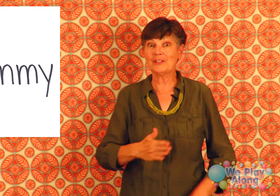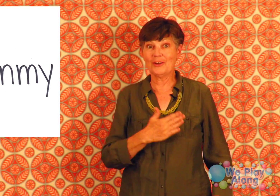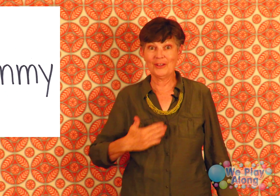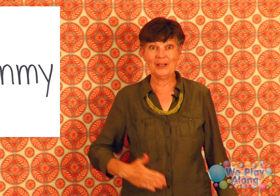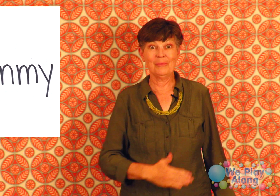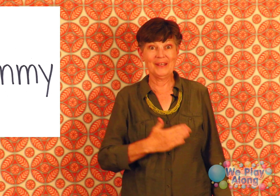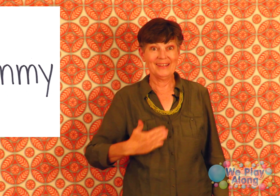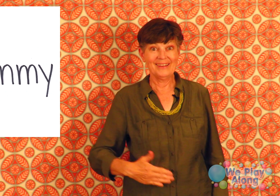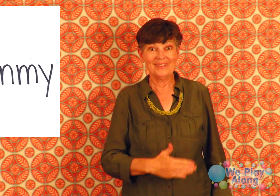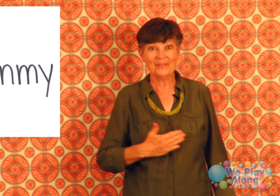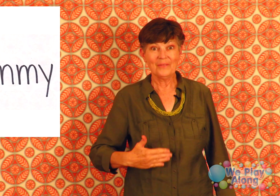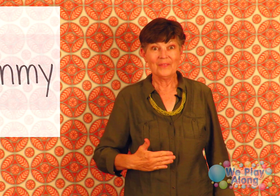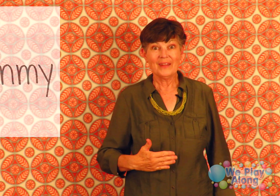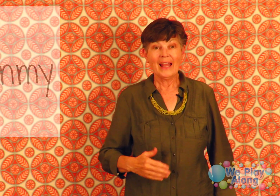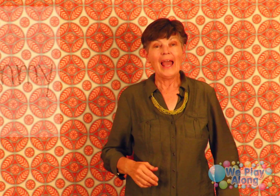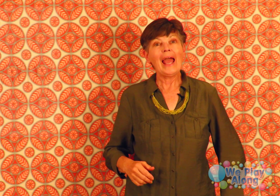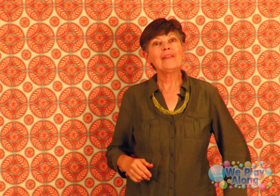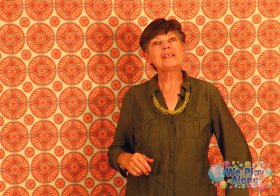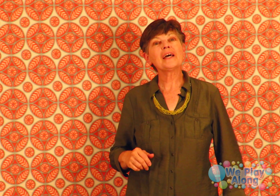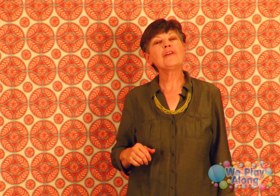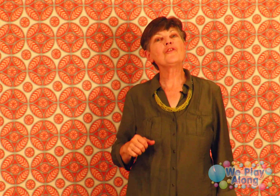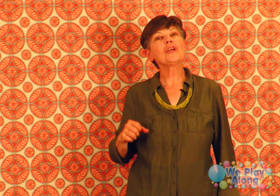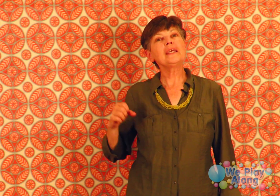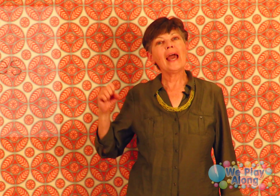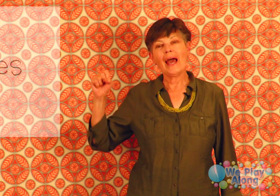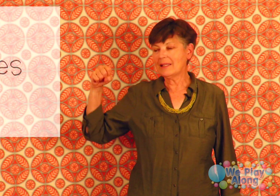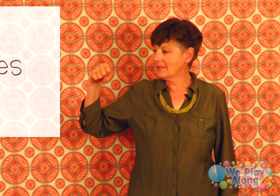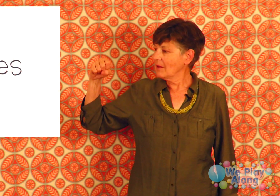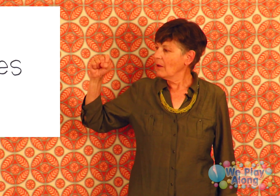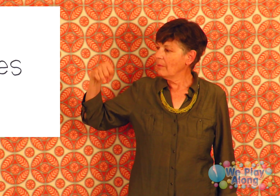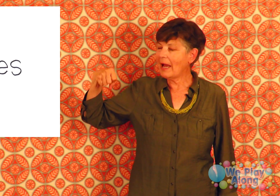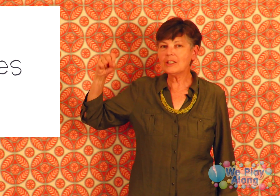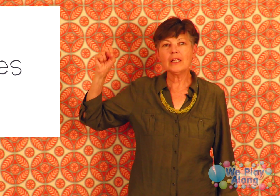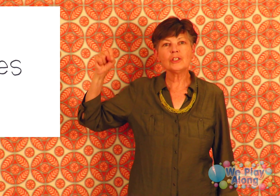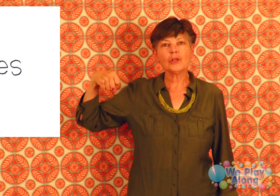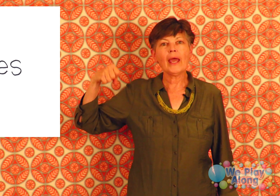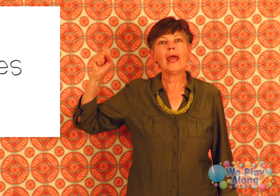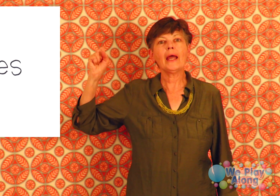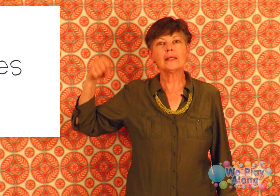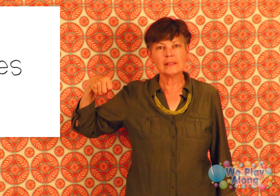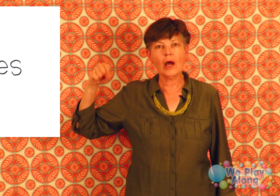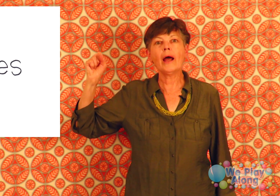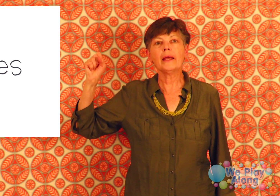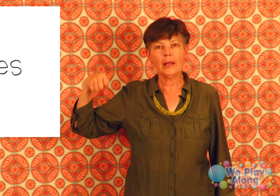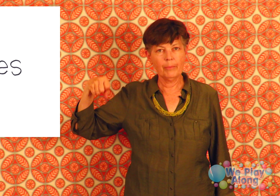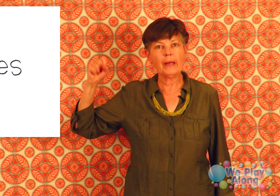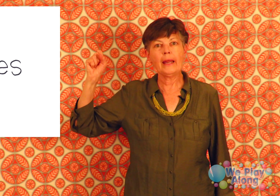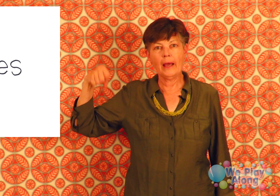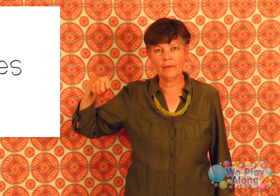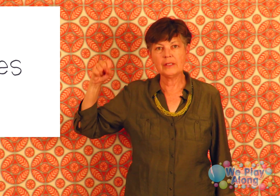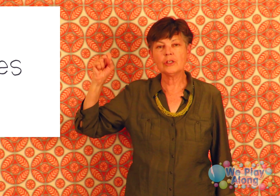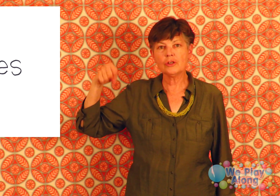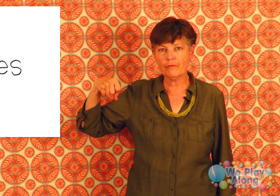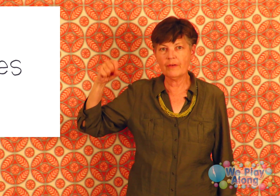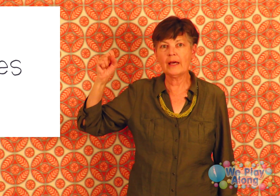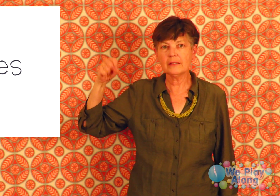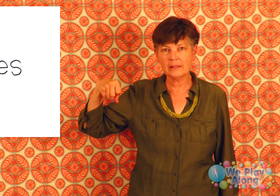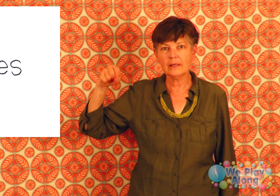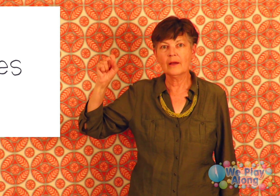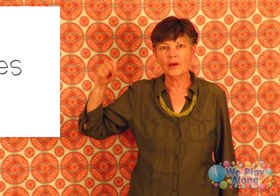they're yummy. And the sign for yes, imagine it's your head is nodding up and down. This is your fist.